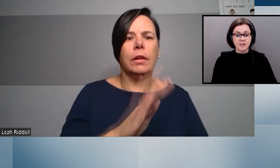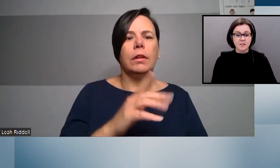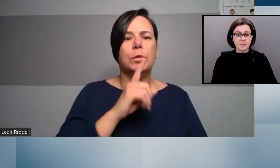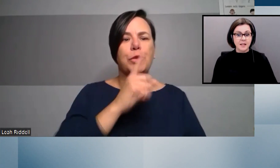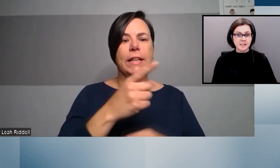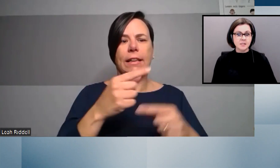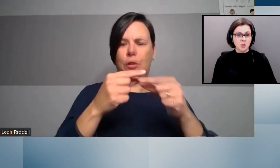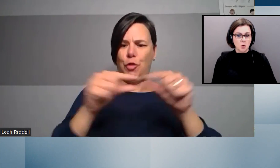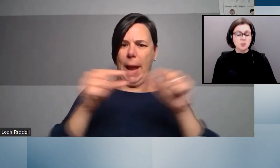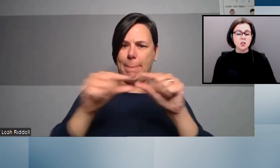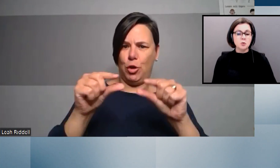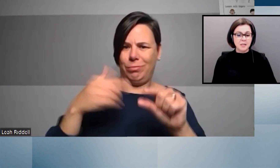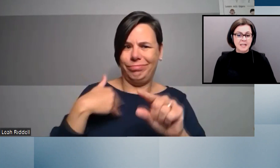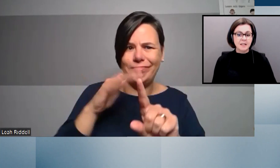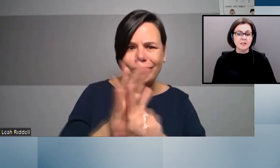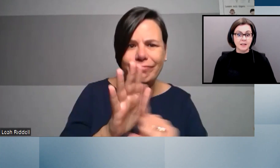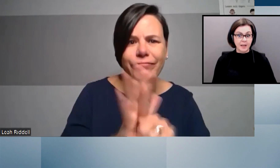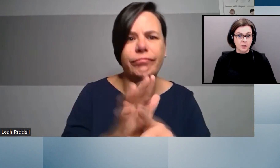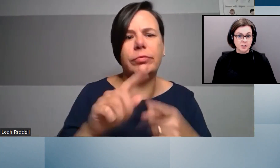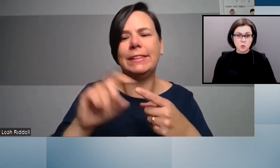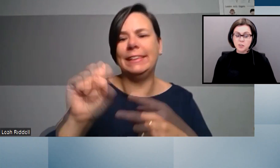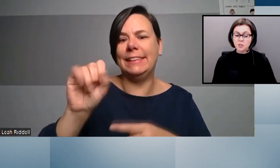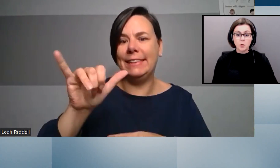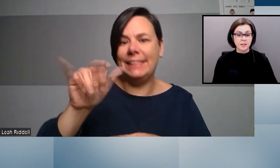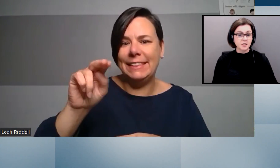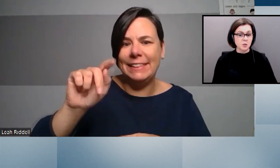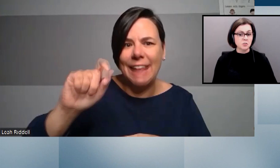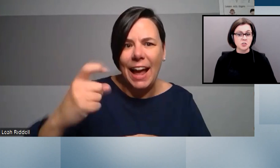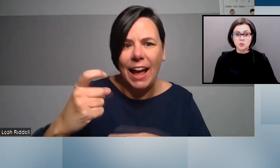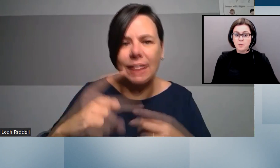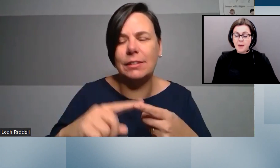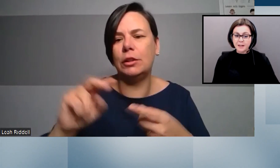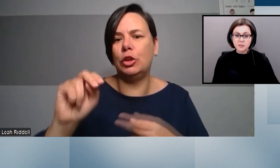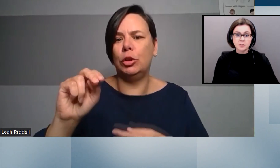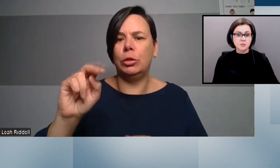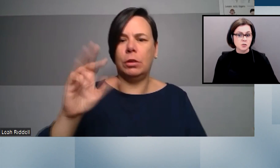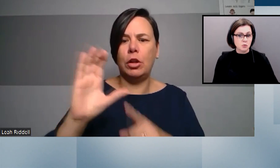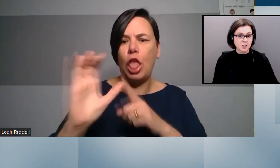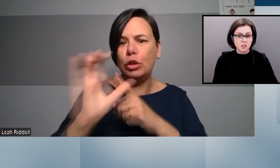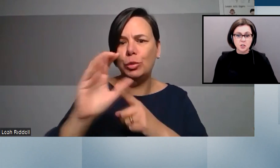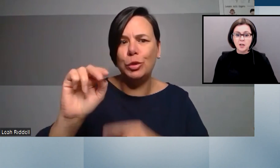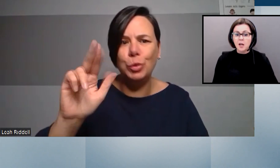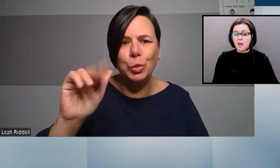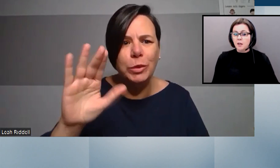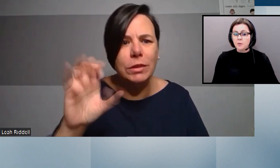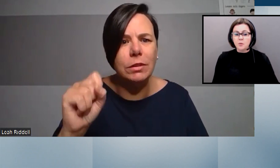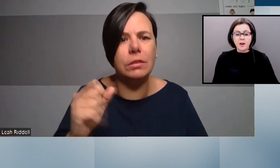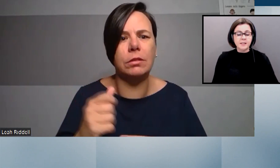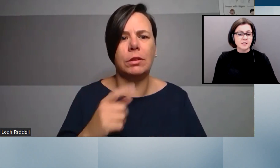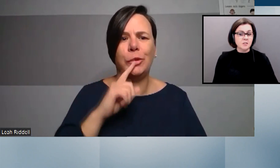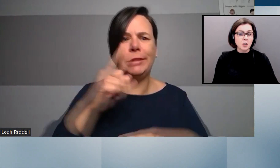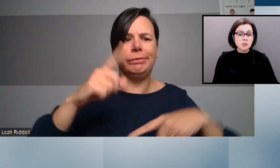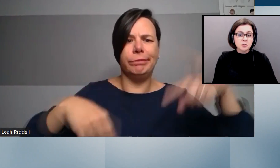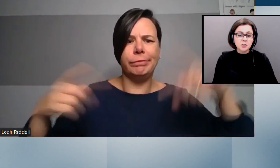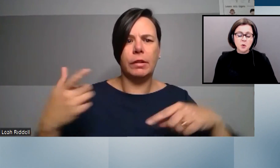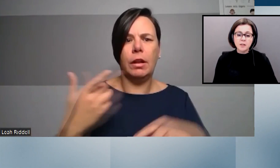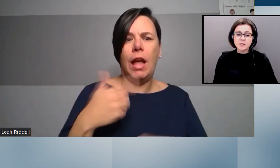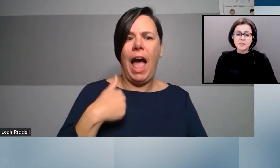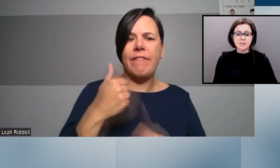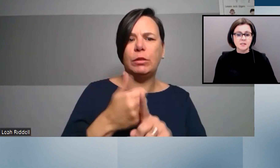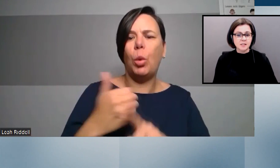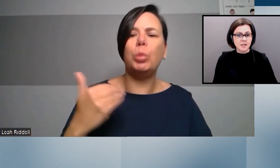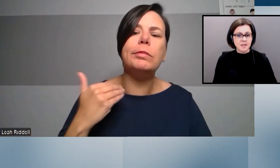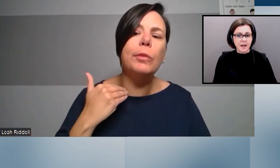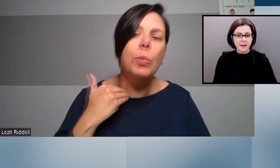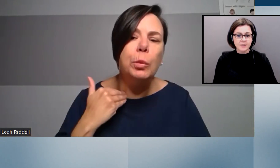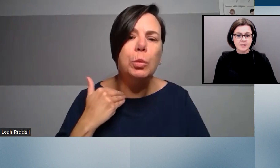ASL is its own unique language with its own grammatical structure comprised of cultural